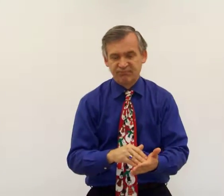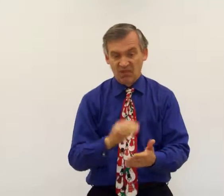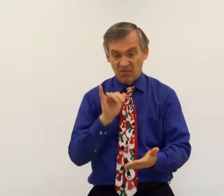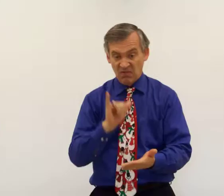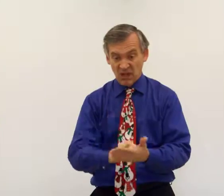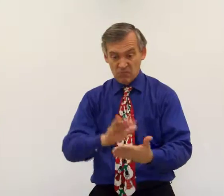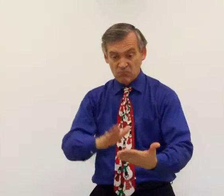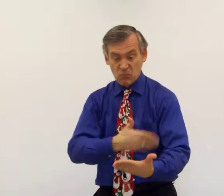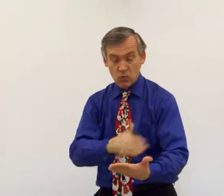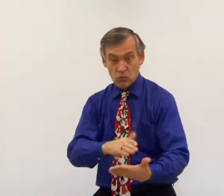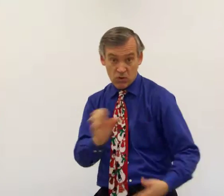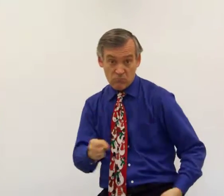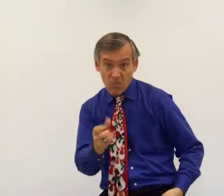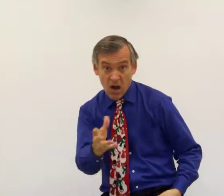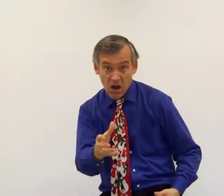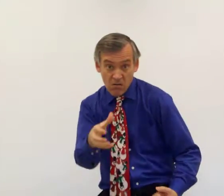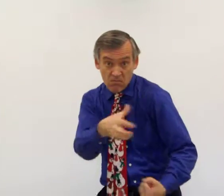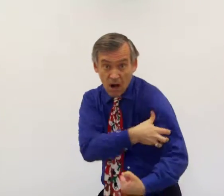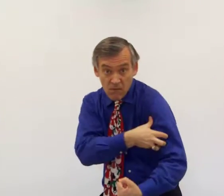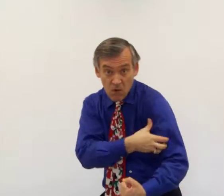He could never go again.